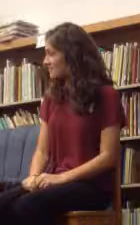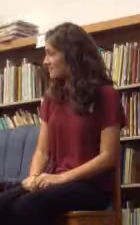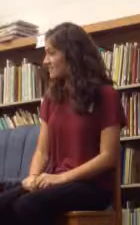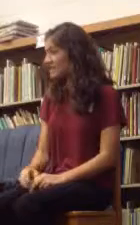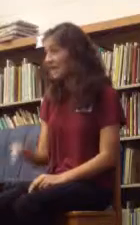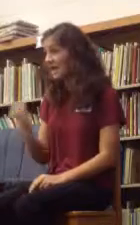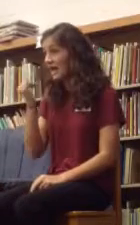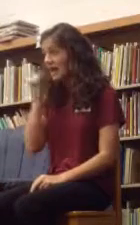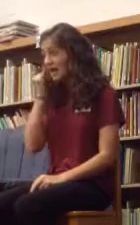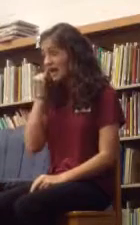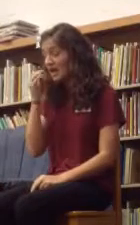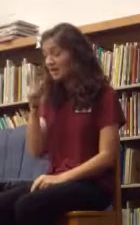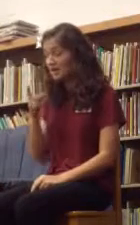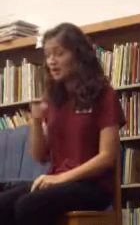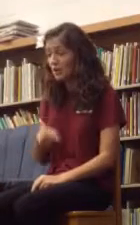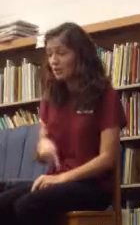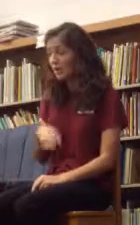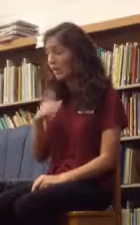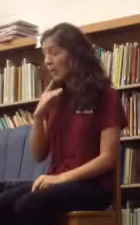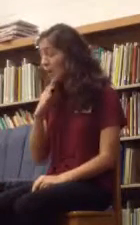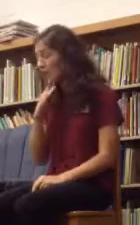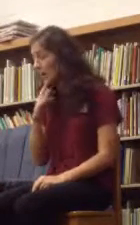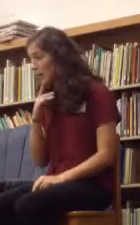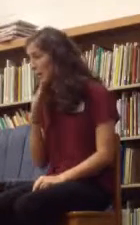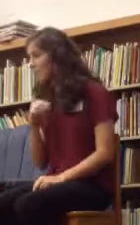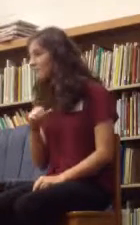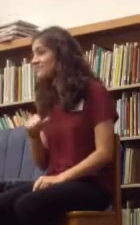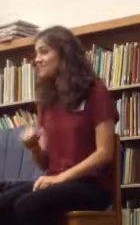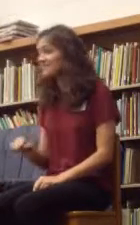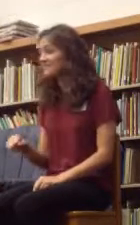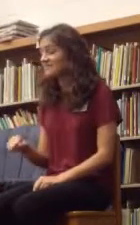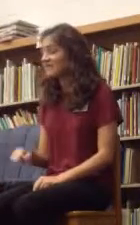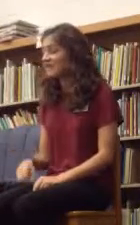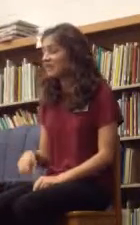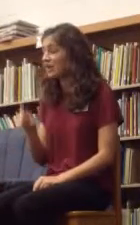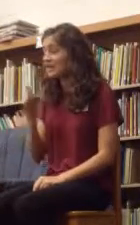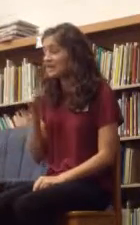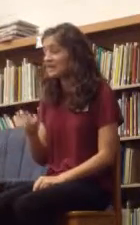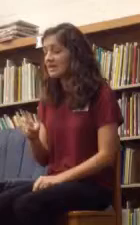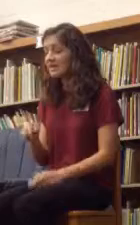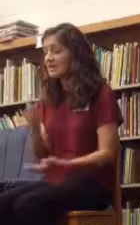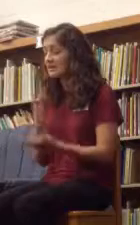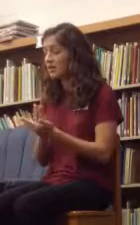mumbling or muttering to yourself or someone else, you have to stop.